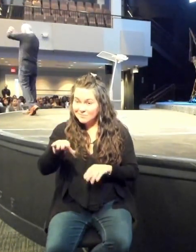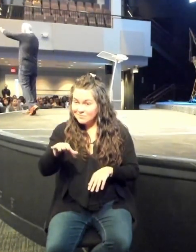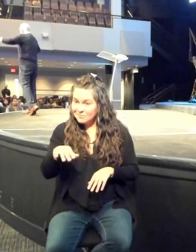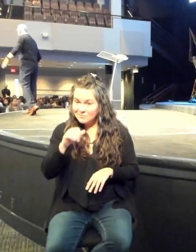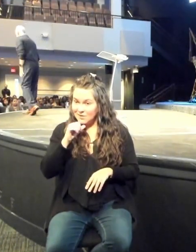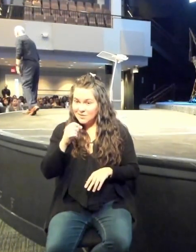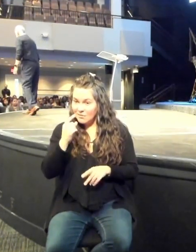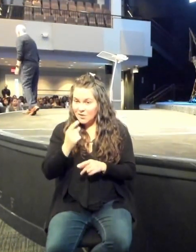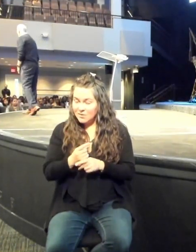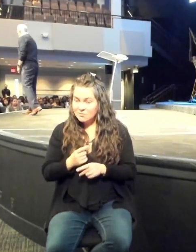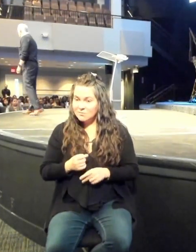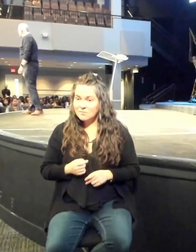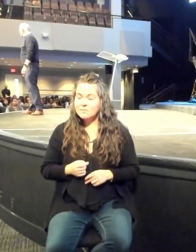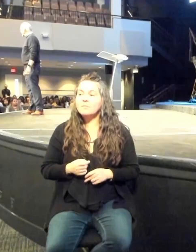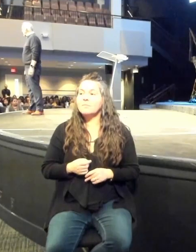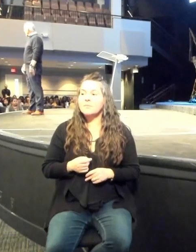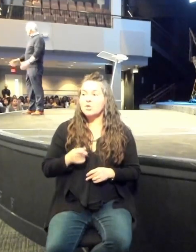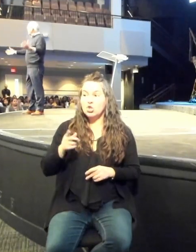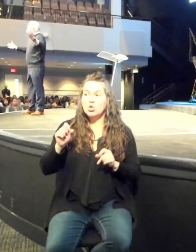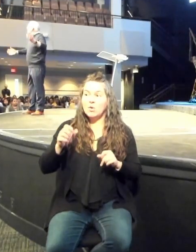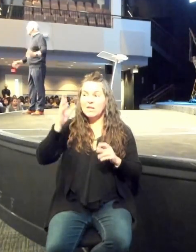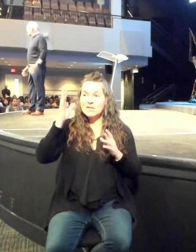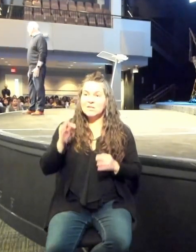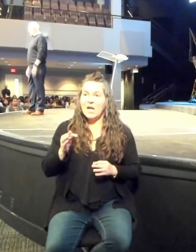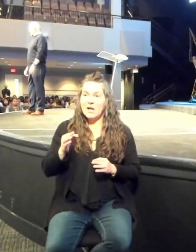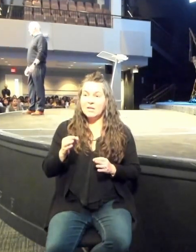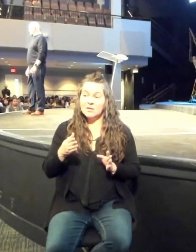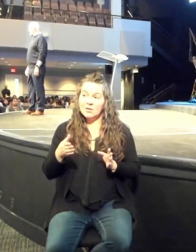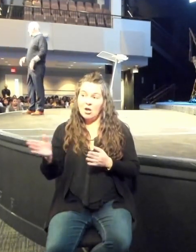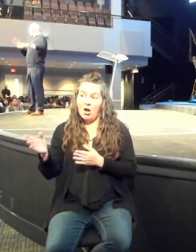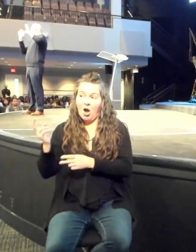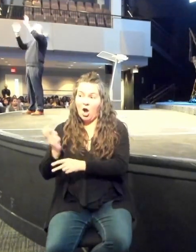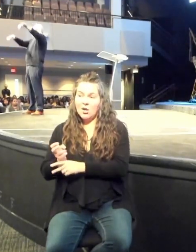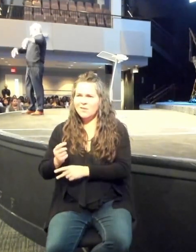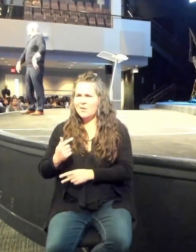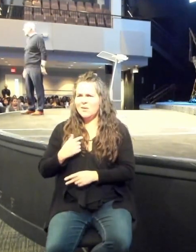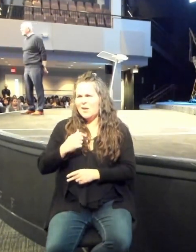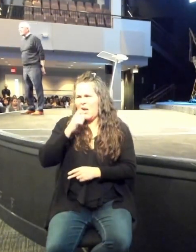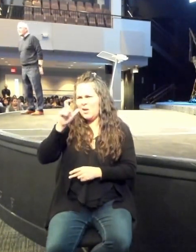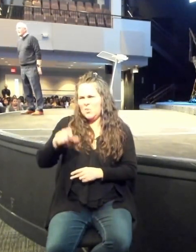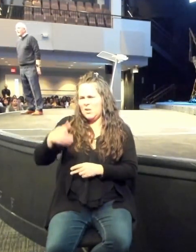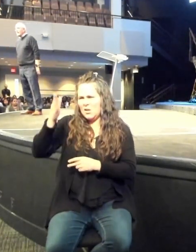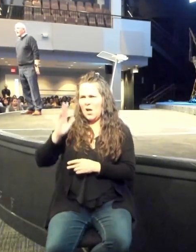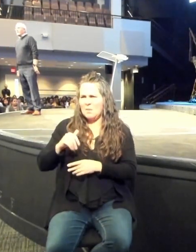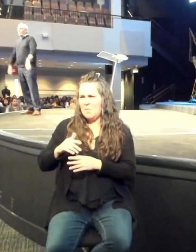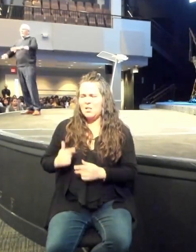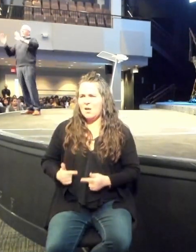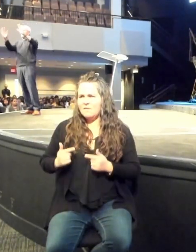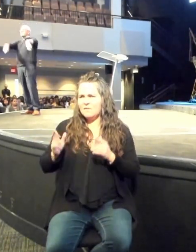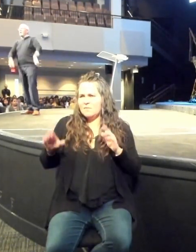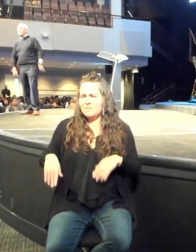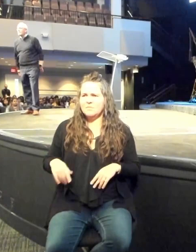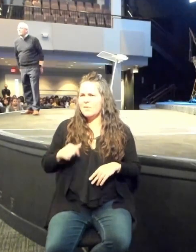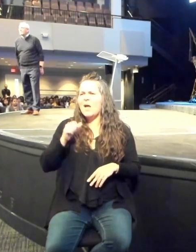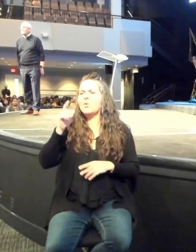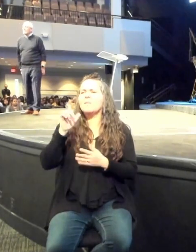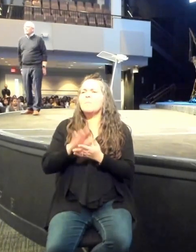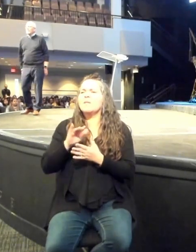I'm not going to do what God wants me to do. I'm going to do what I want to do with my life. I don't need God in my life. I don't even believe that